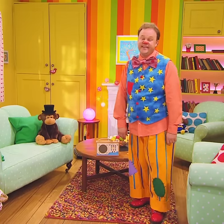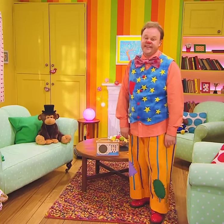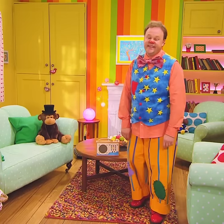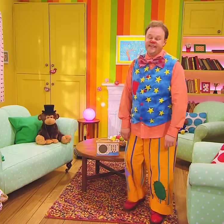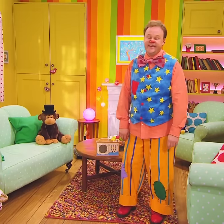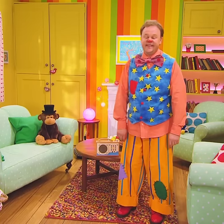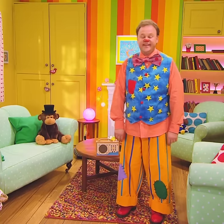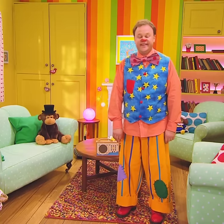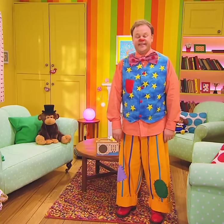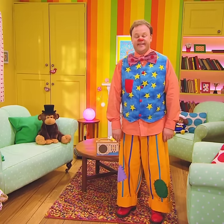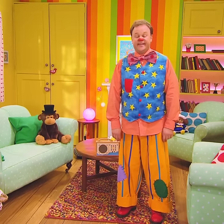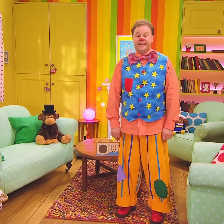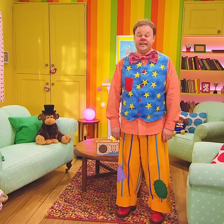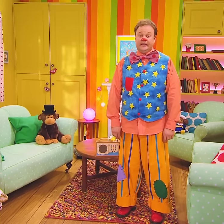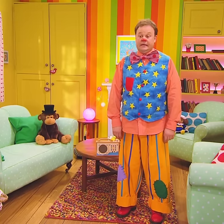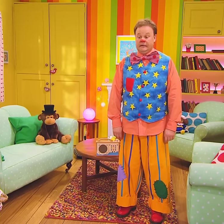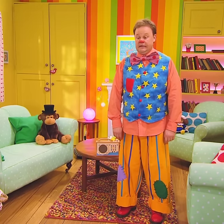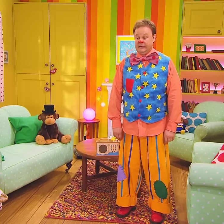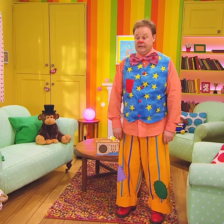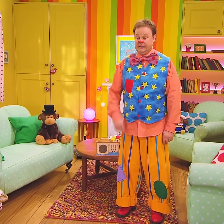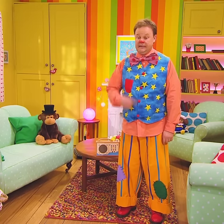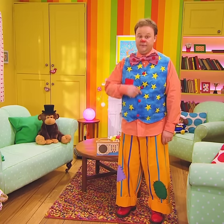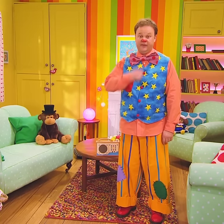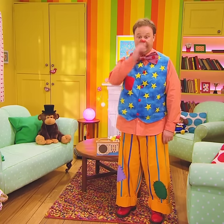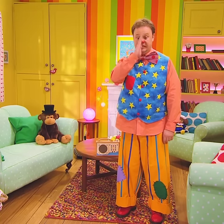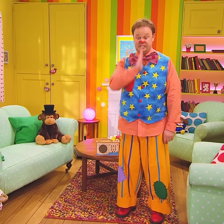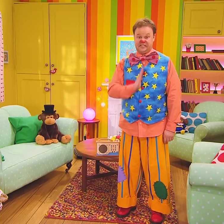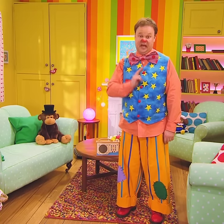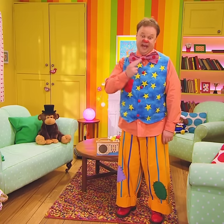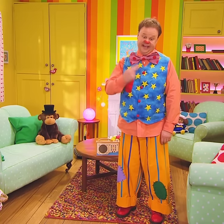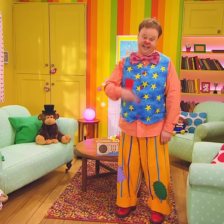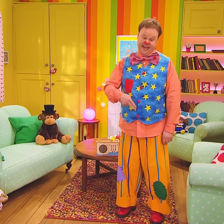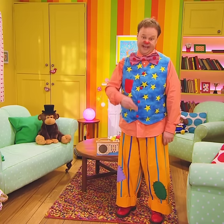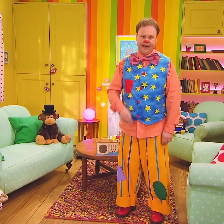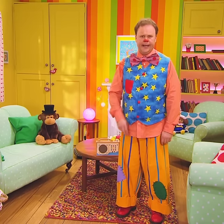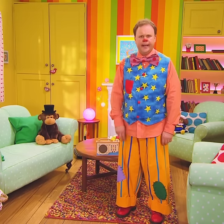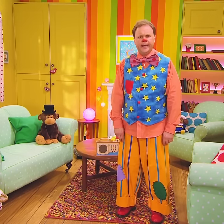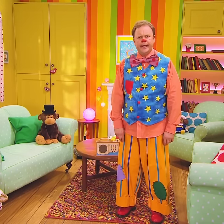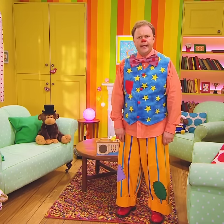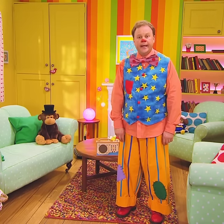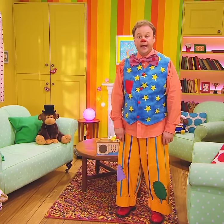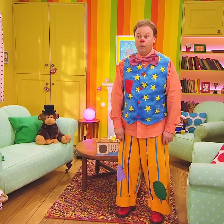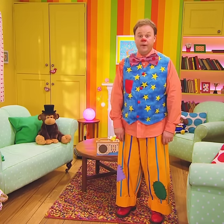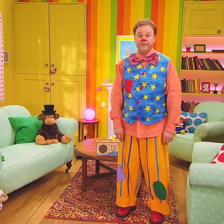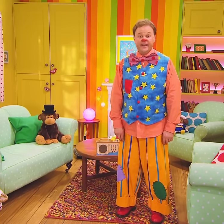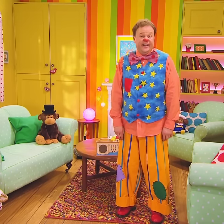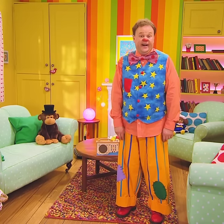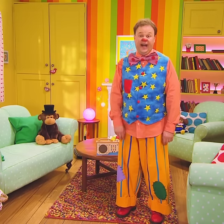What's the matter, Mr Tumble? I'm feeling sad again. Why? Well, I